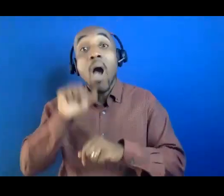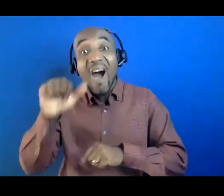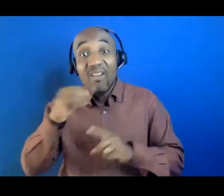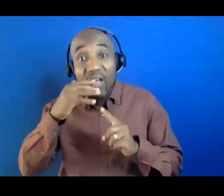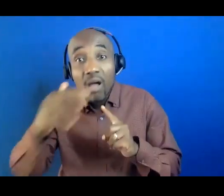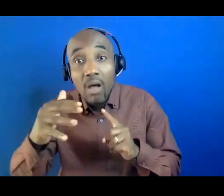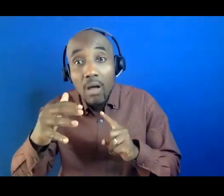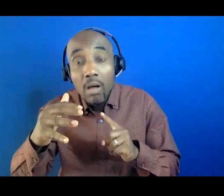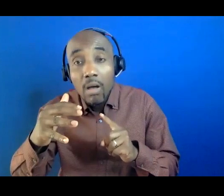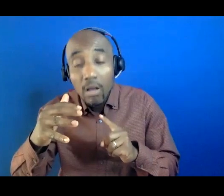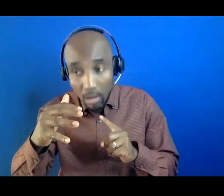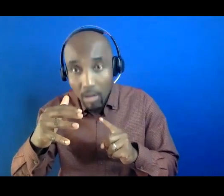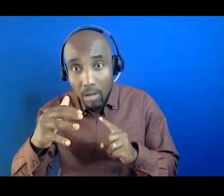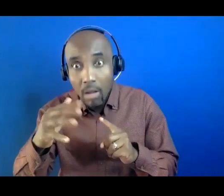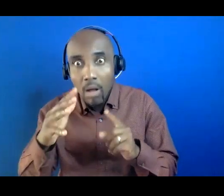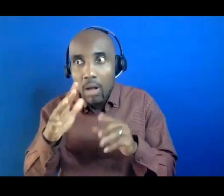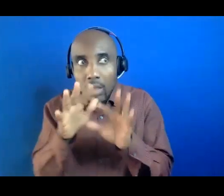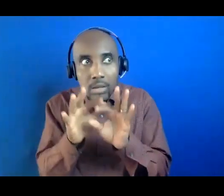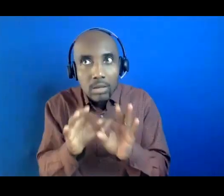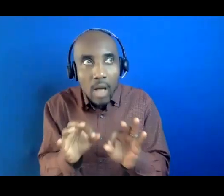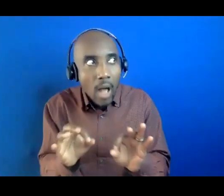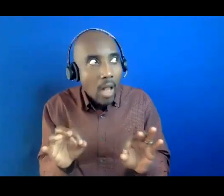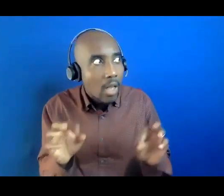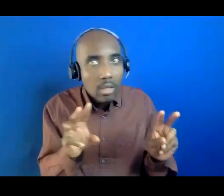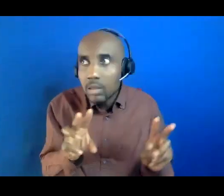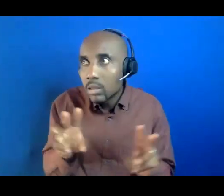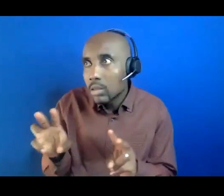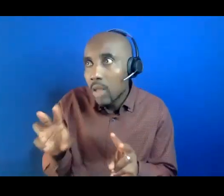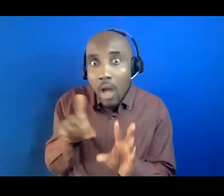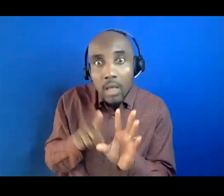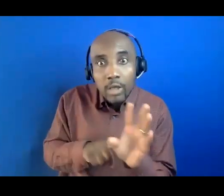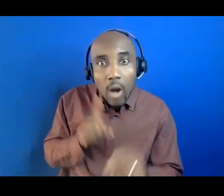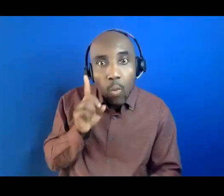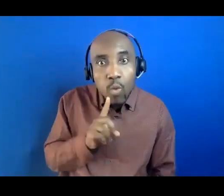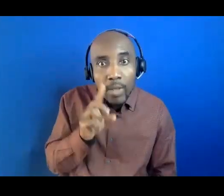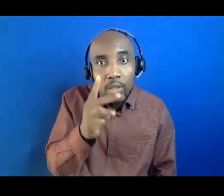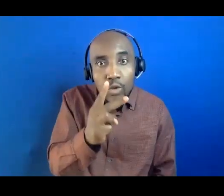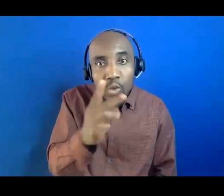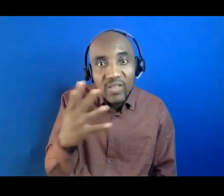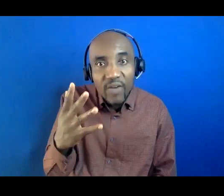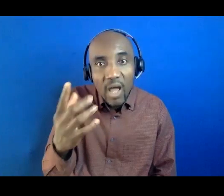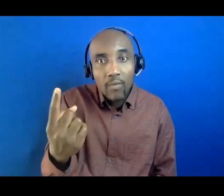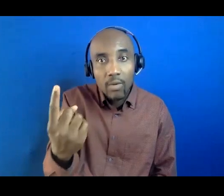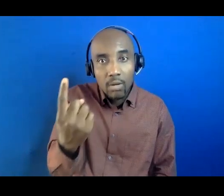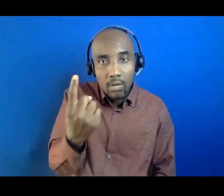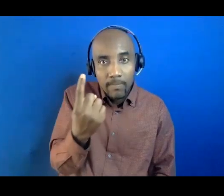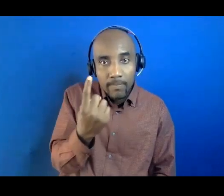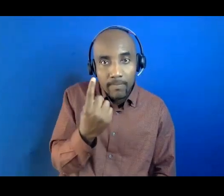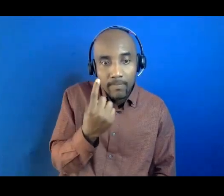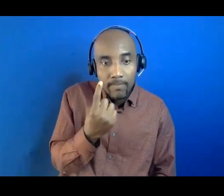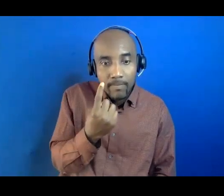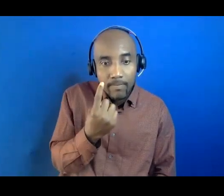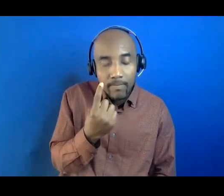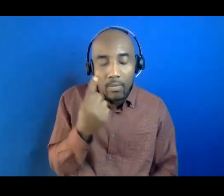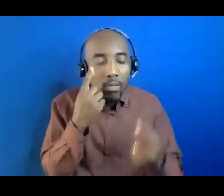very long silence, a young 25-year-old woman came to the front of the room, and with